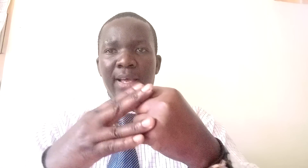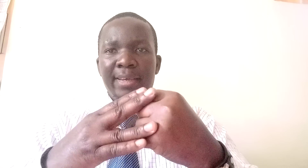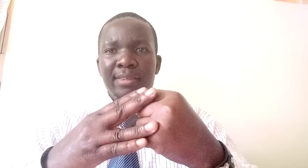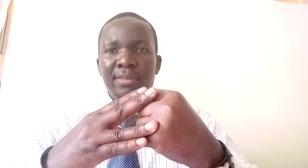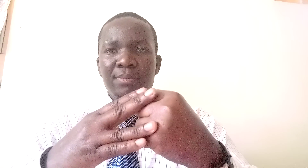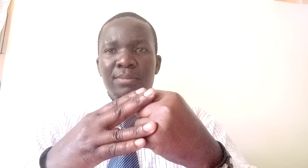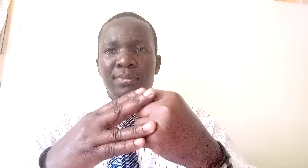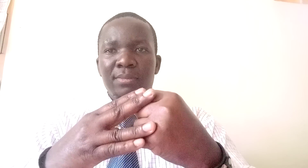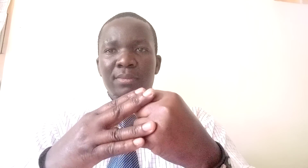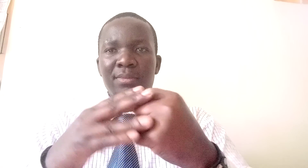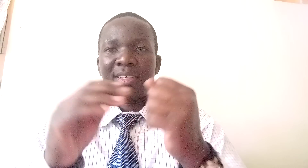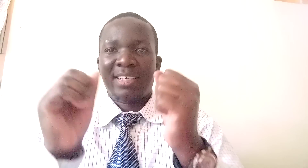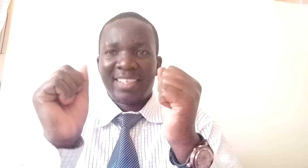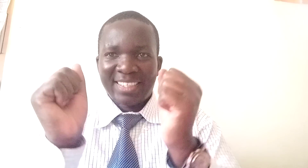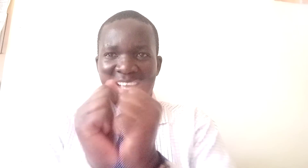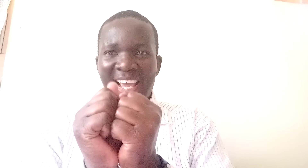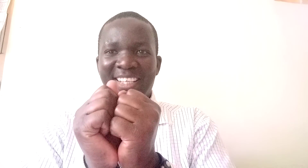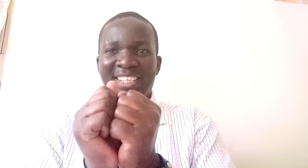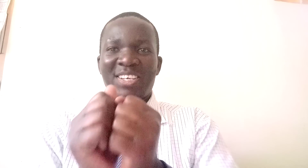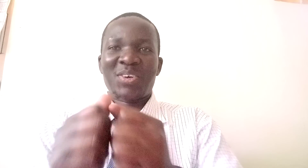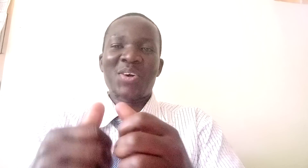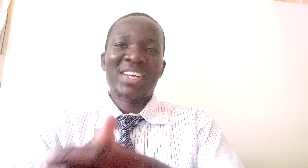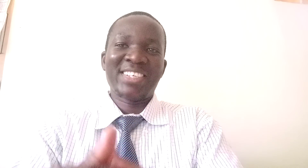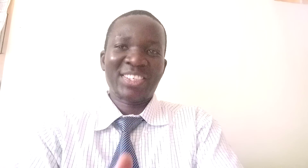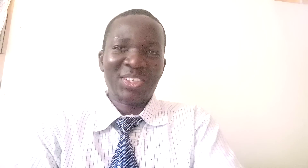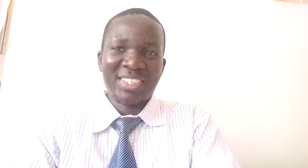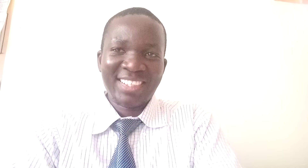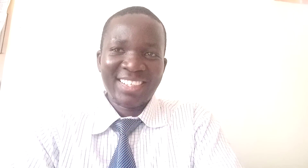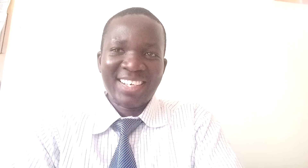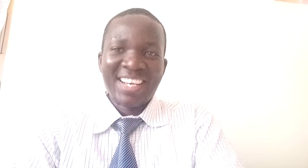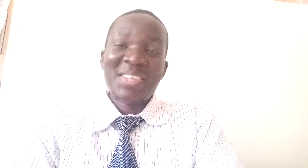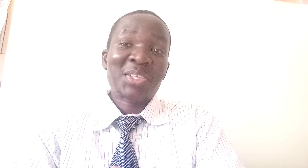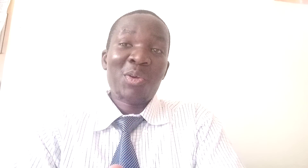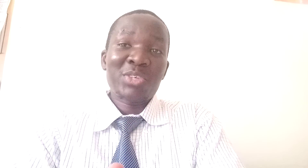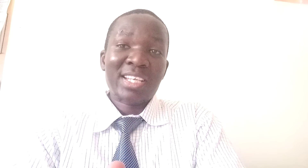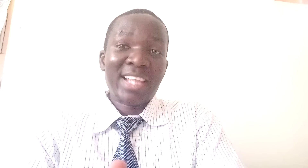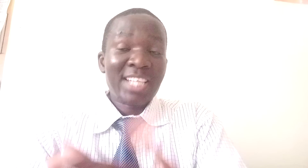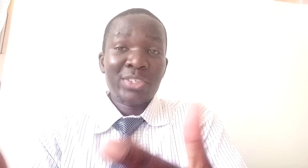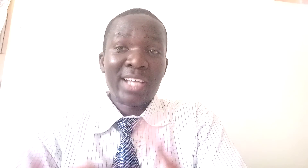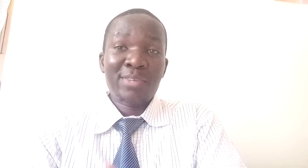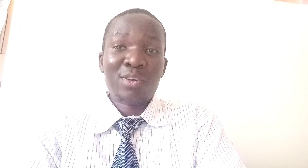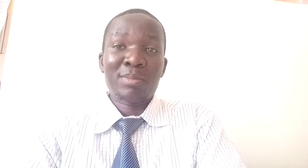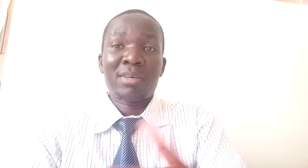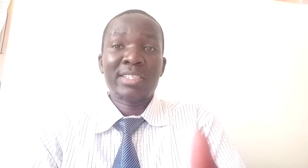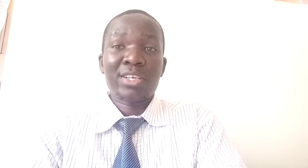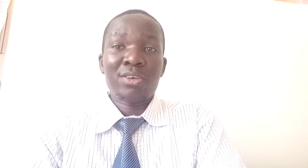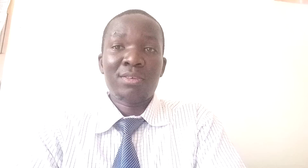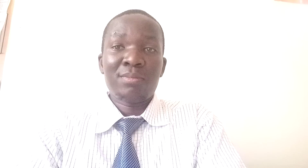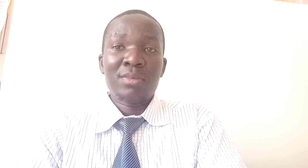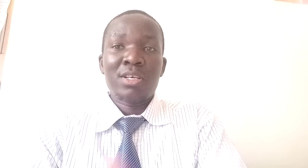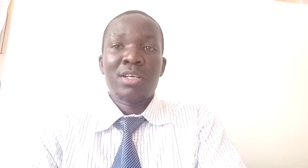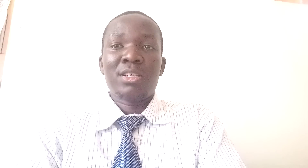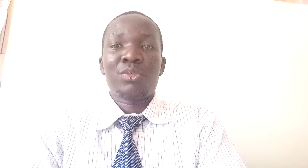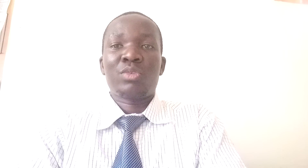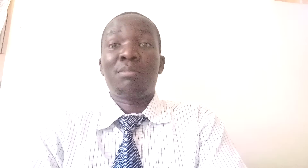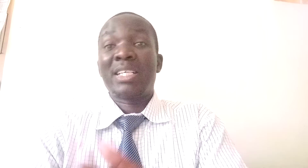9, 10. Congratulations. That's how we sign from number 0 to number